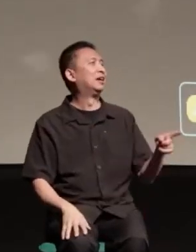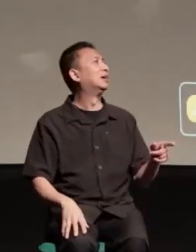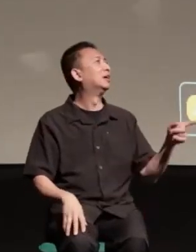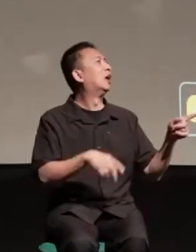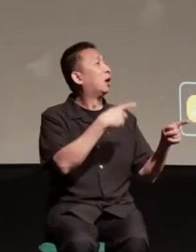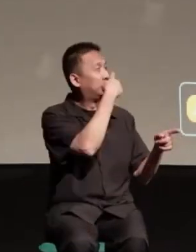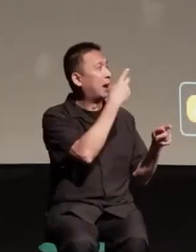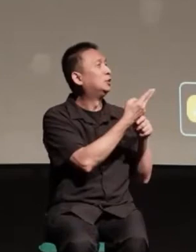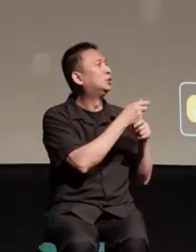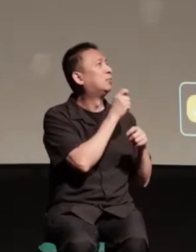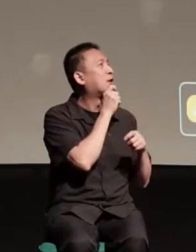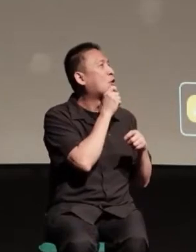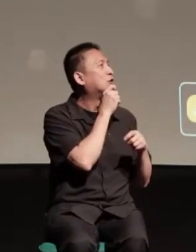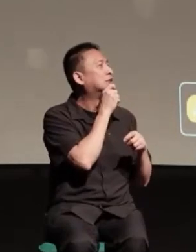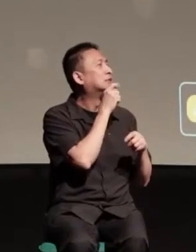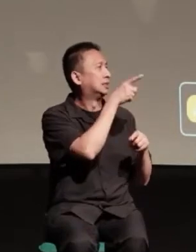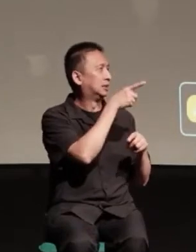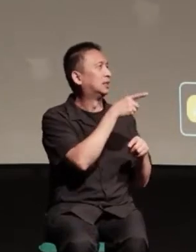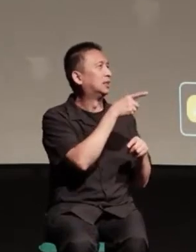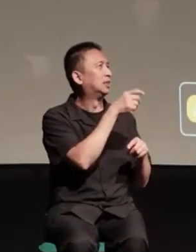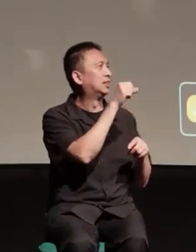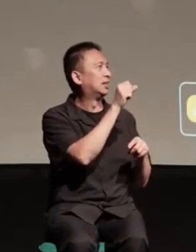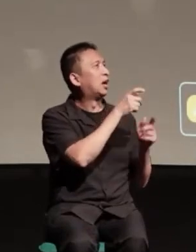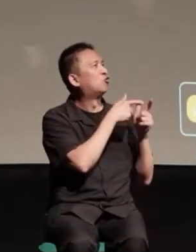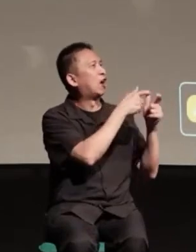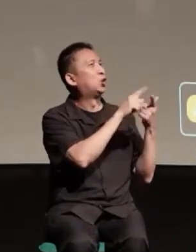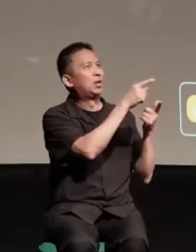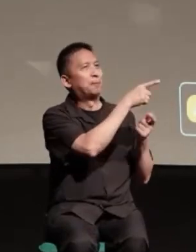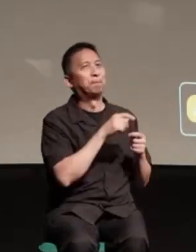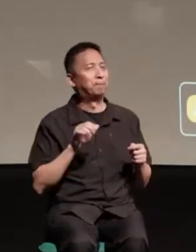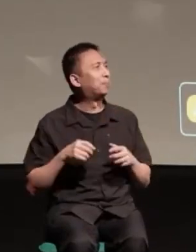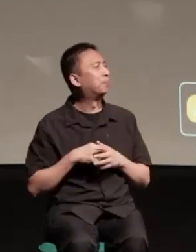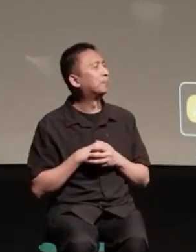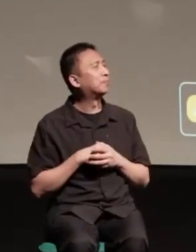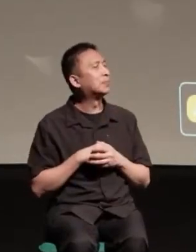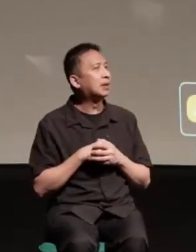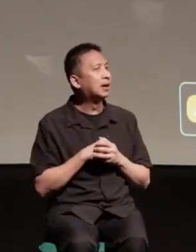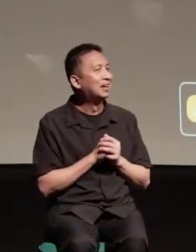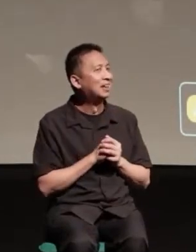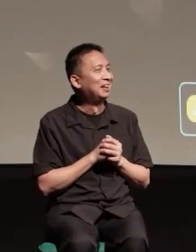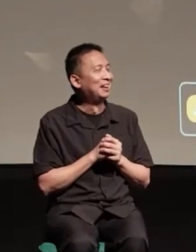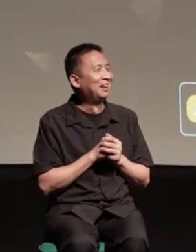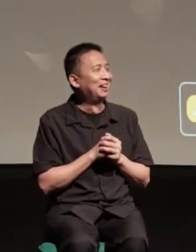Can you wait for the microphone 1 second? Yeah. Can we run the mic to him? Yeah.